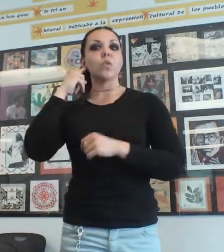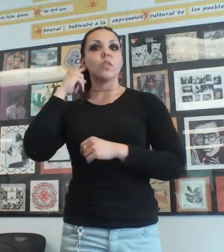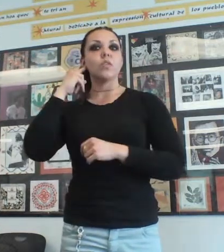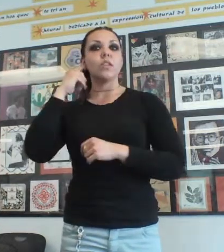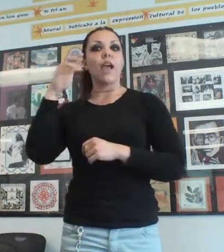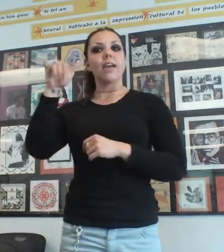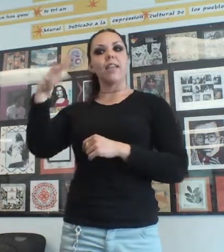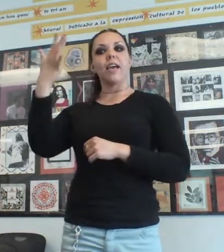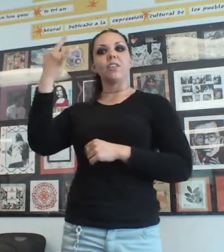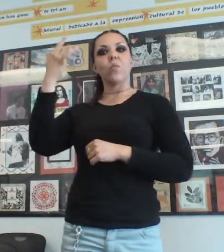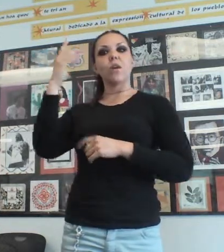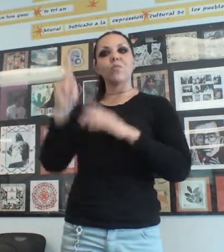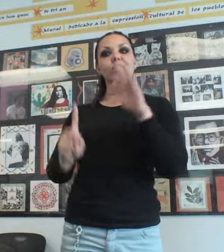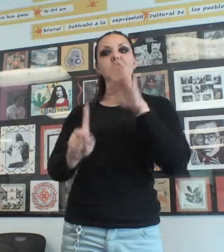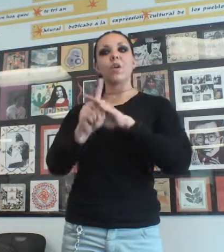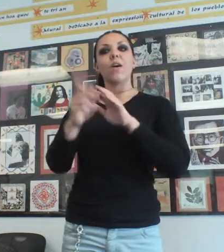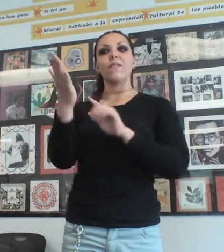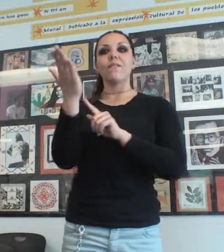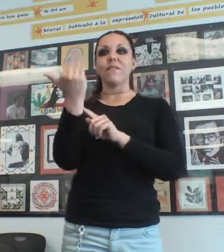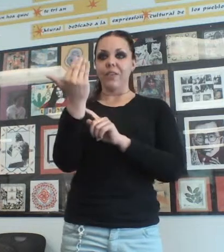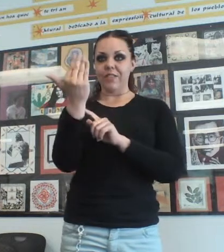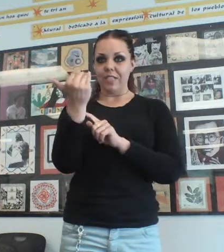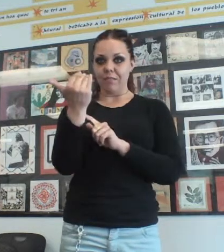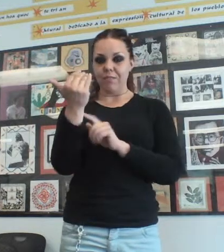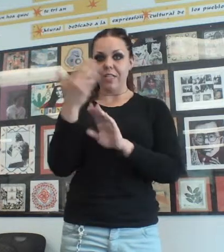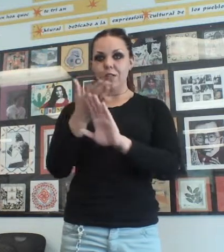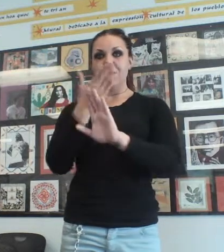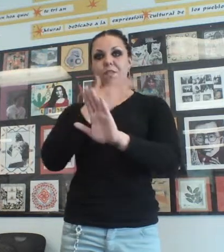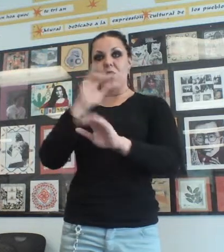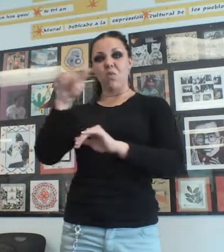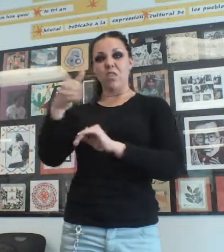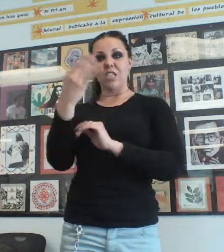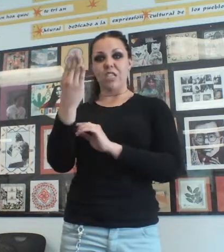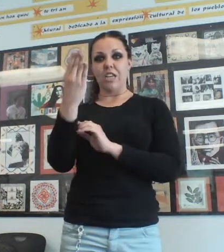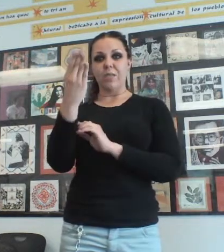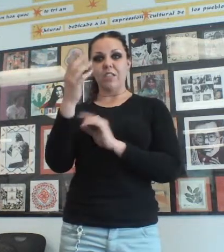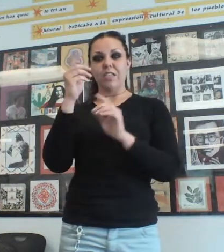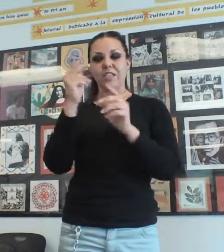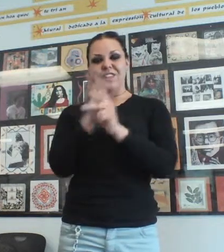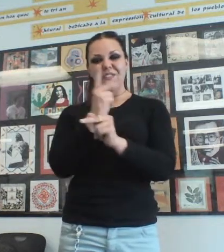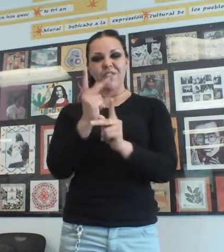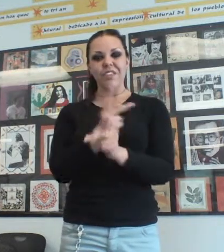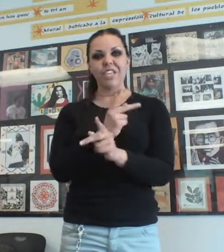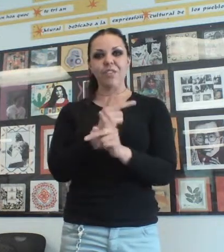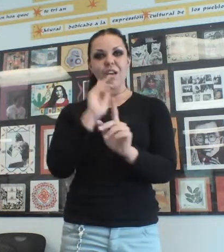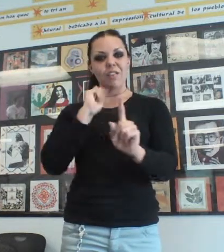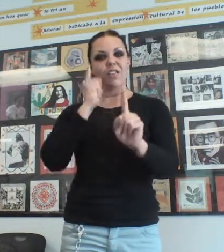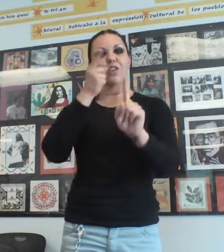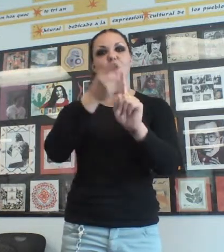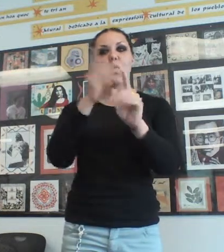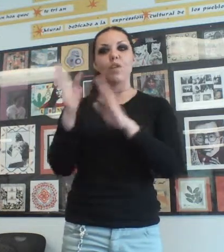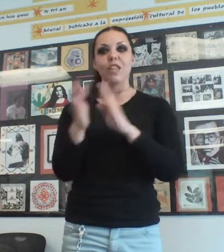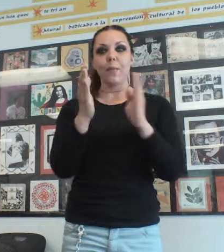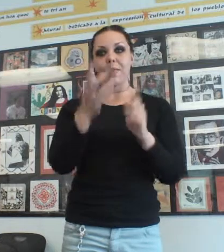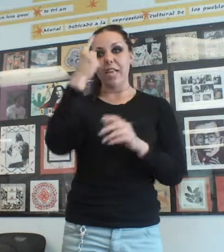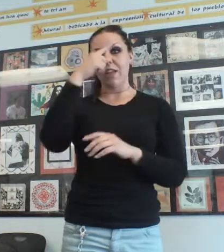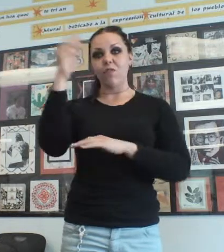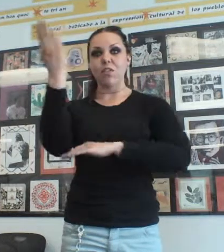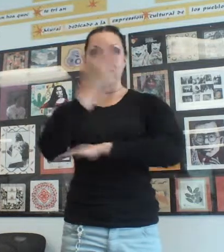the job, and we talk to the speaker to find out what the goal is and what the plan is for the day. Yeah. But